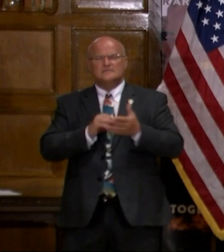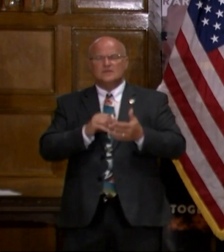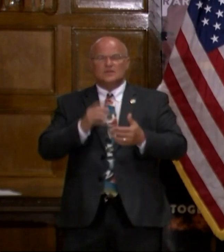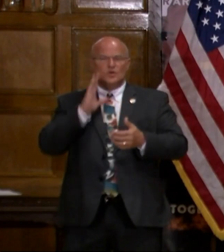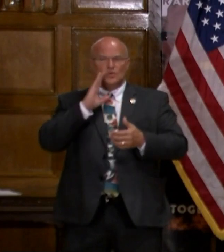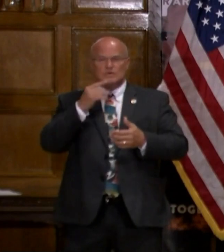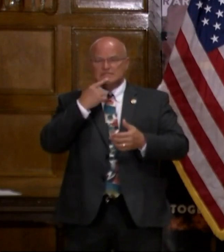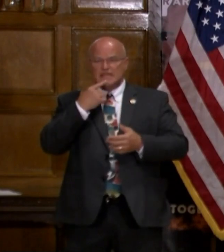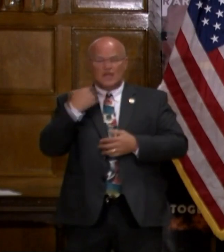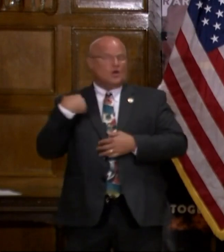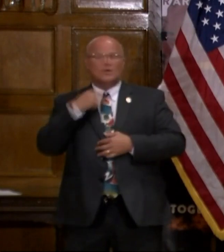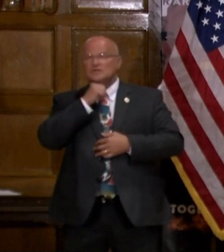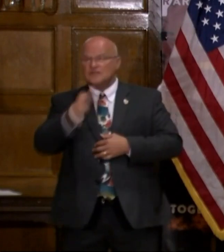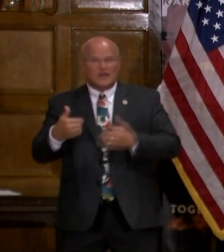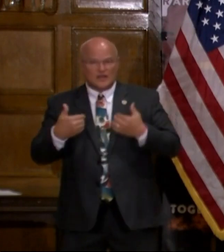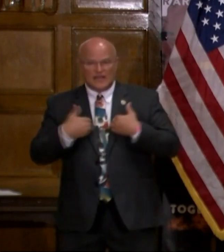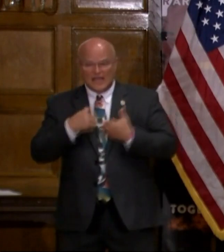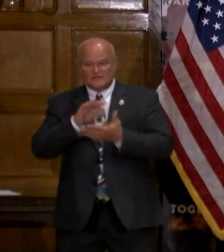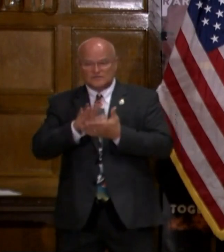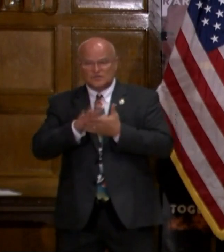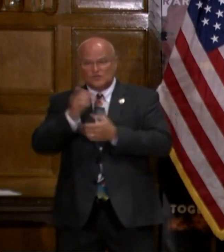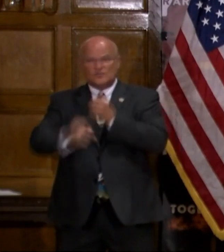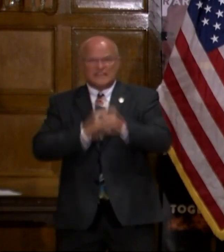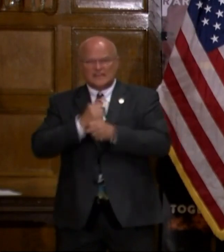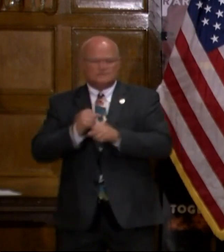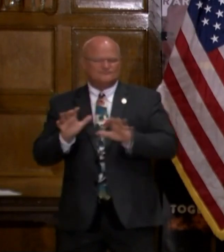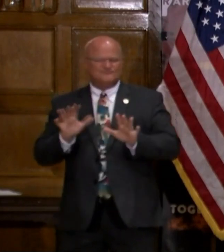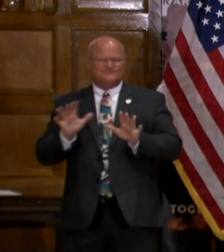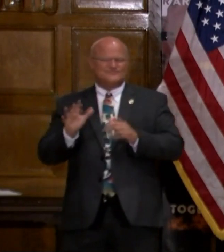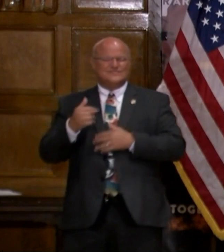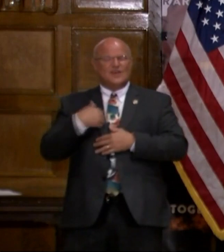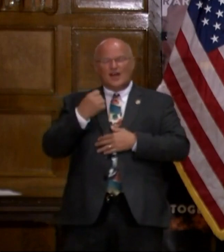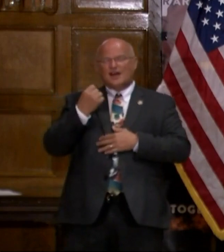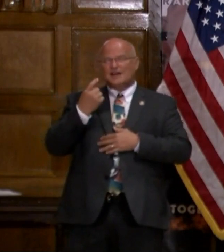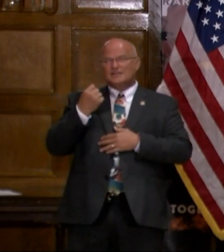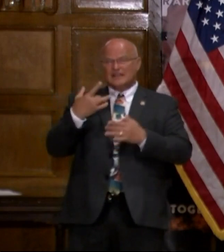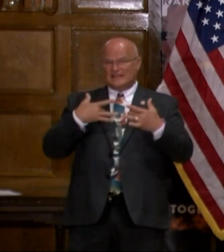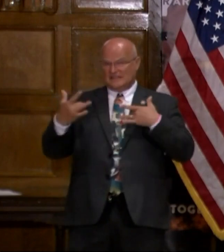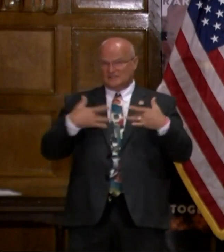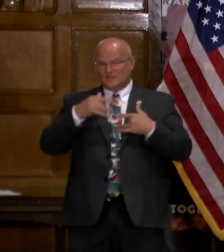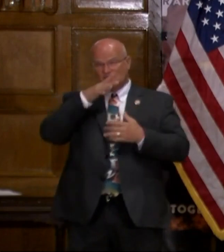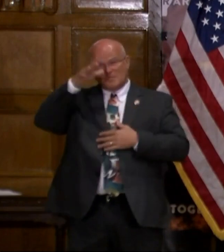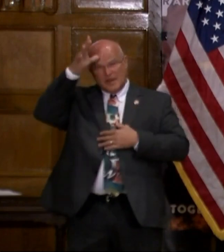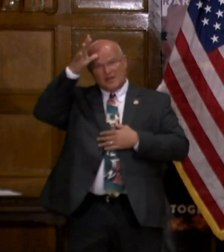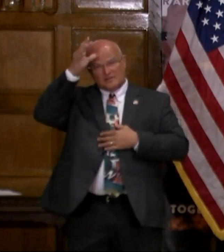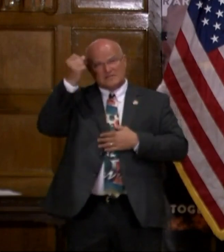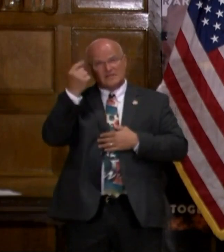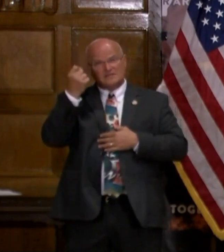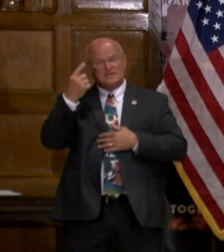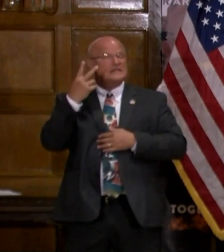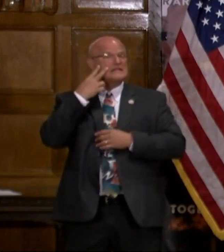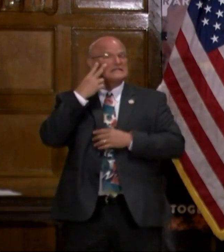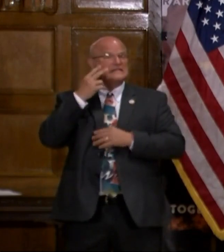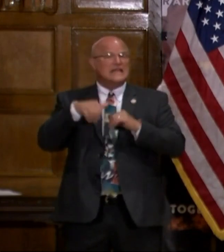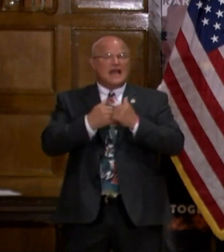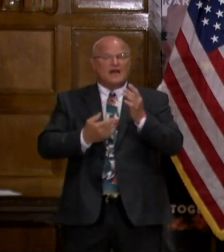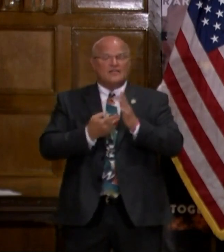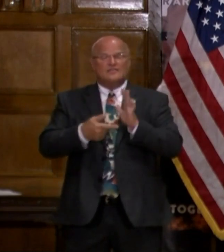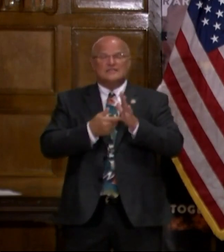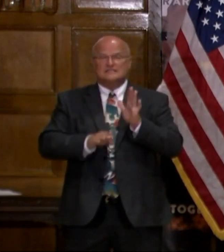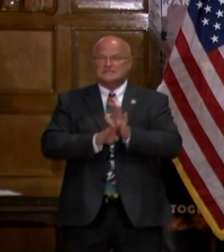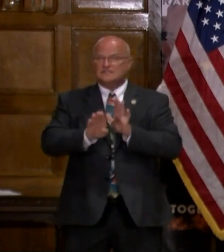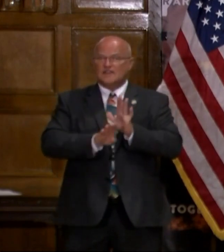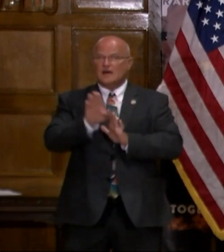that you're going to say we're not going to have school for the year. So I understand the concern of the parents. Let's see how this